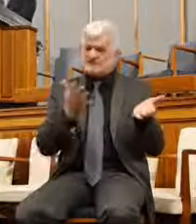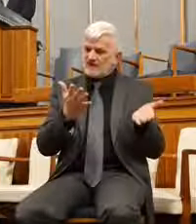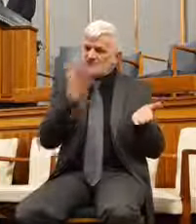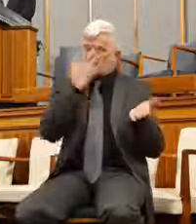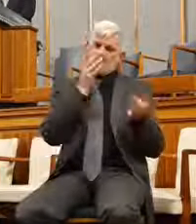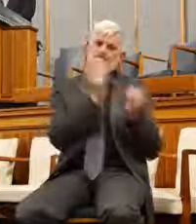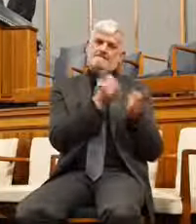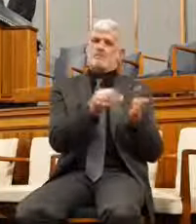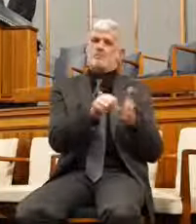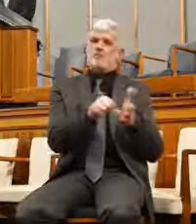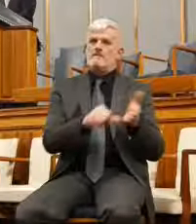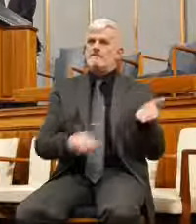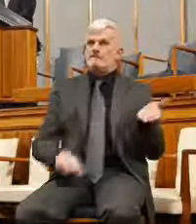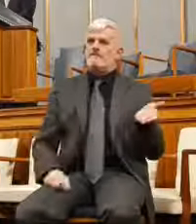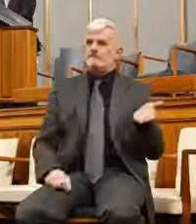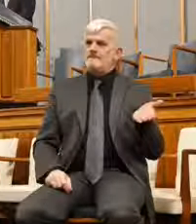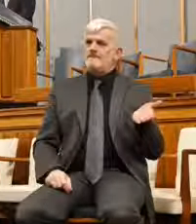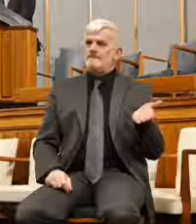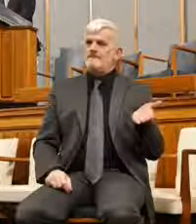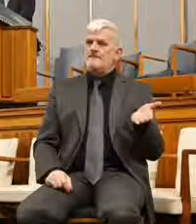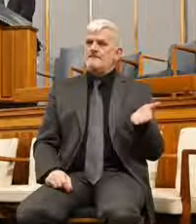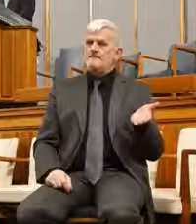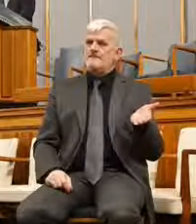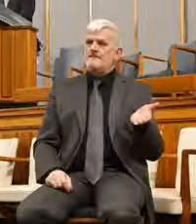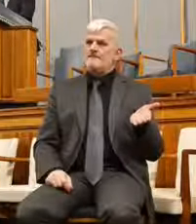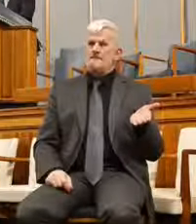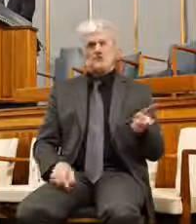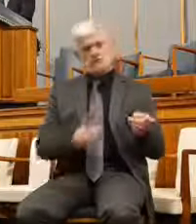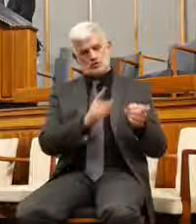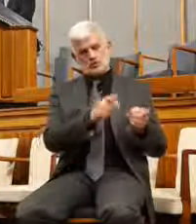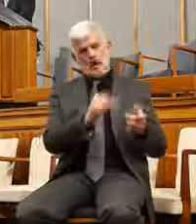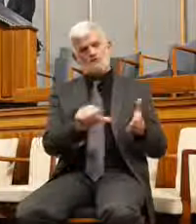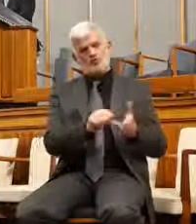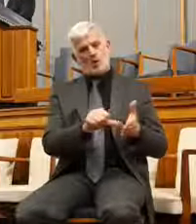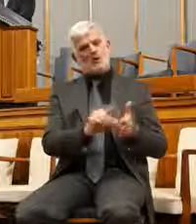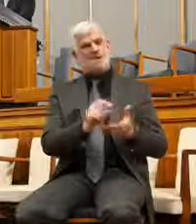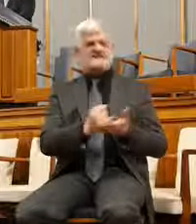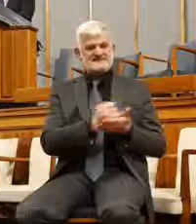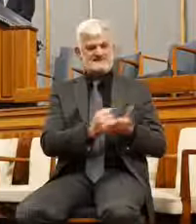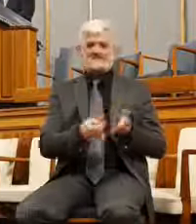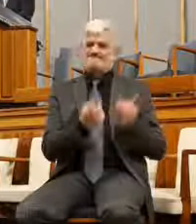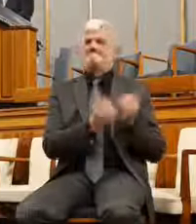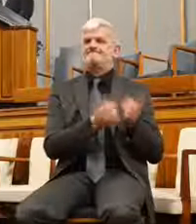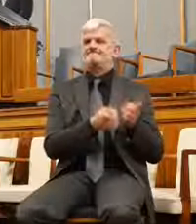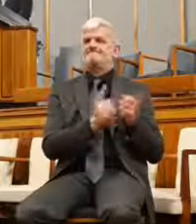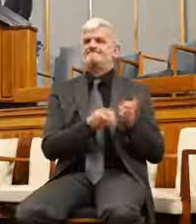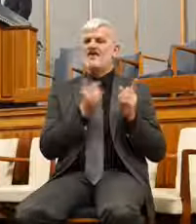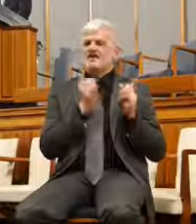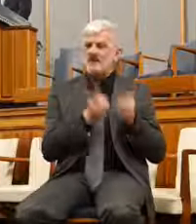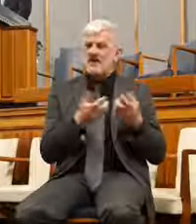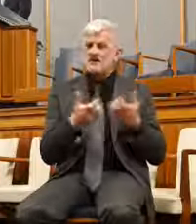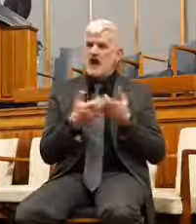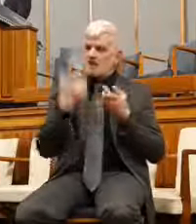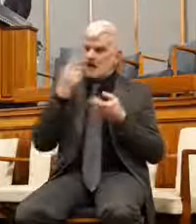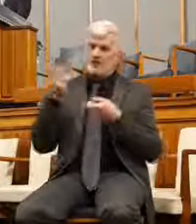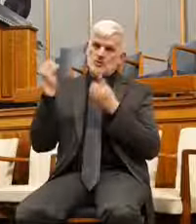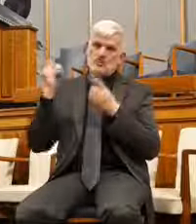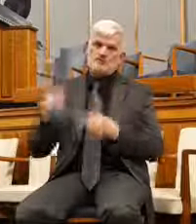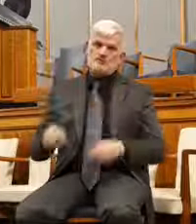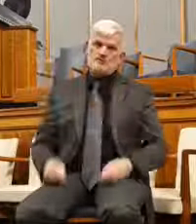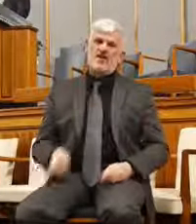to face up to the personal problem, dear friends. That's the way to find the Lord. That's the